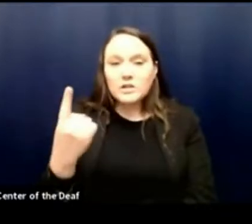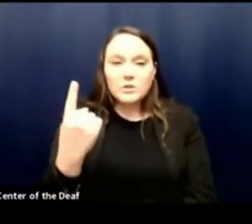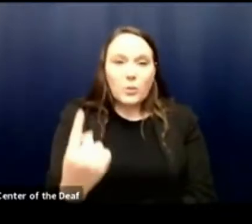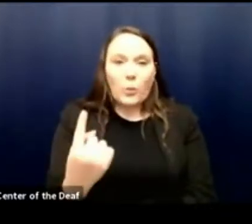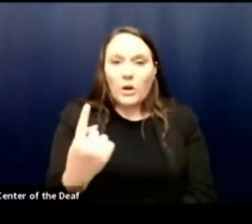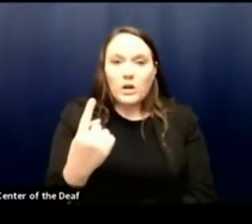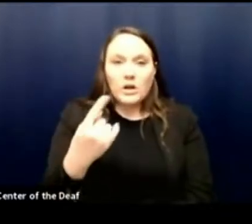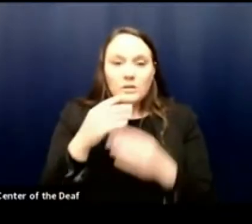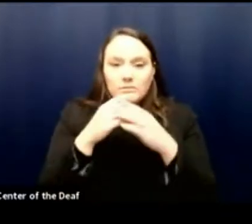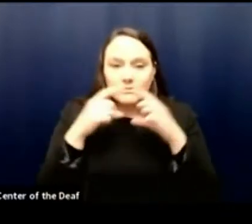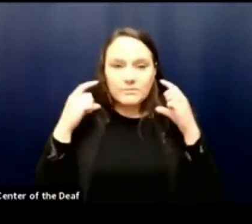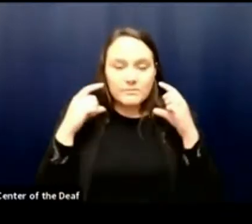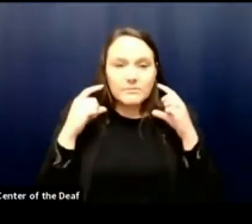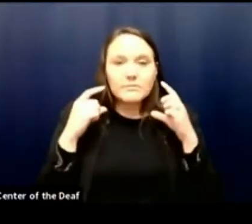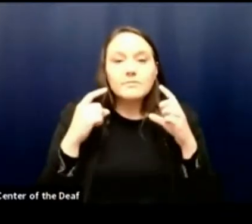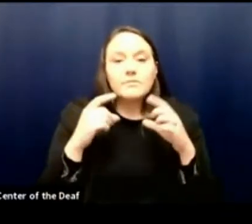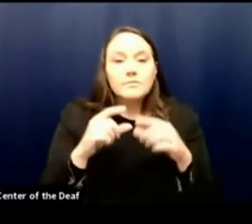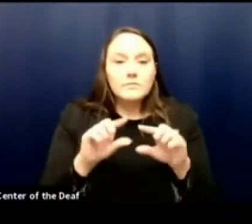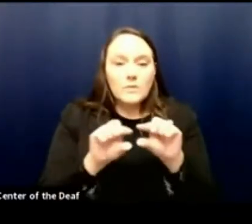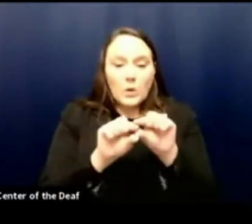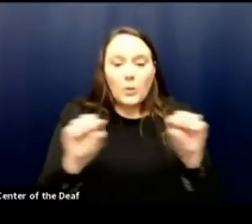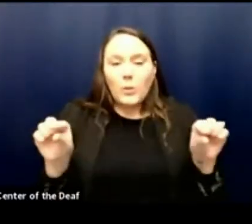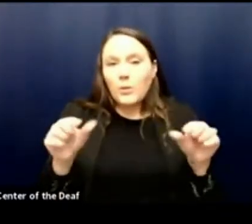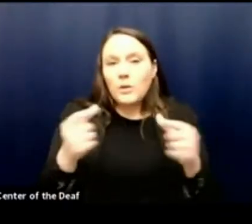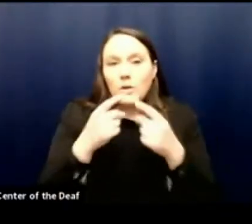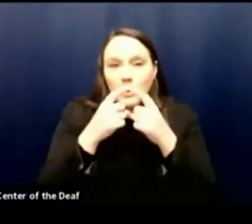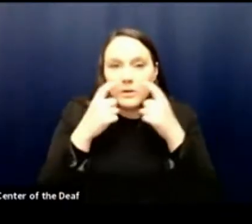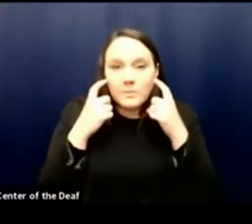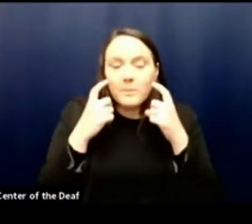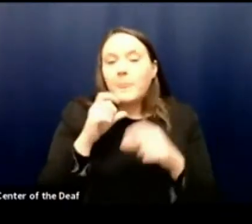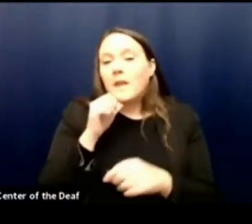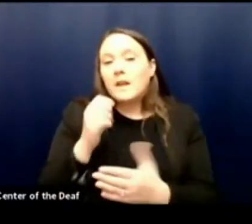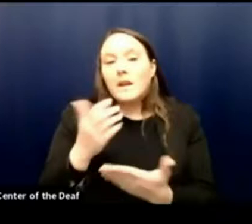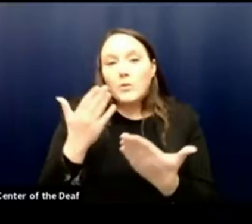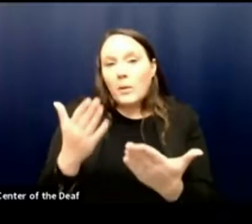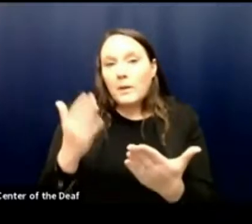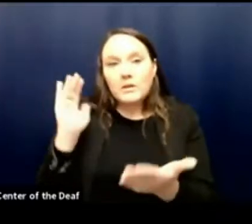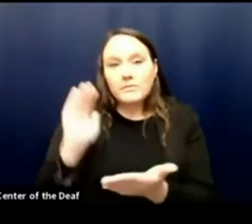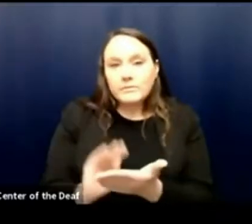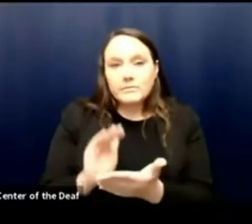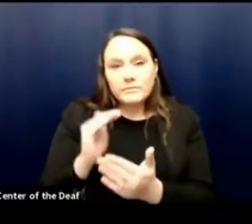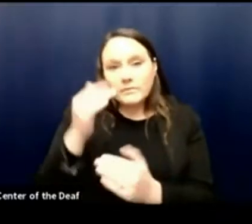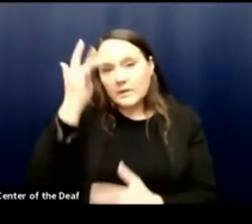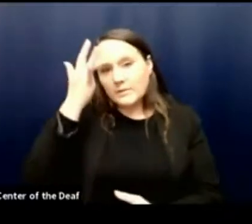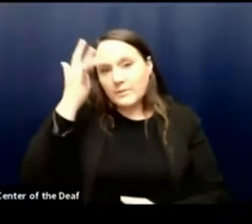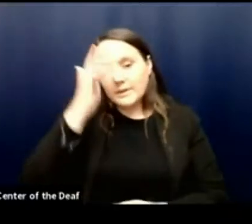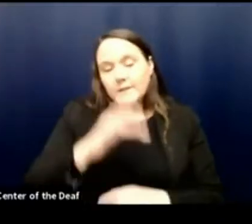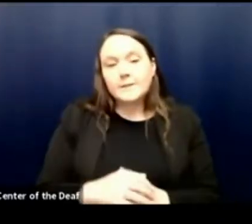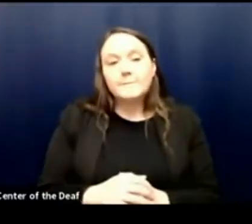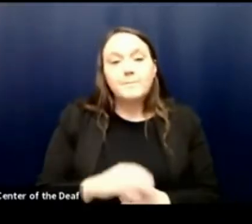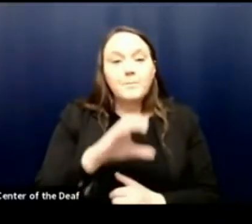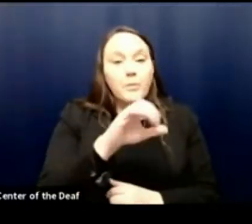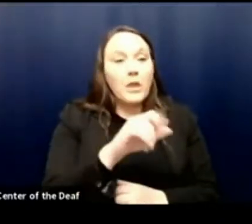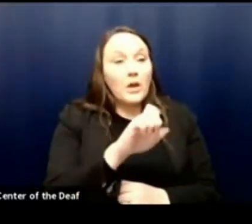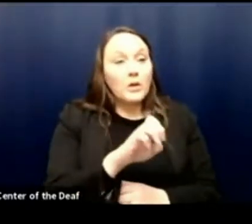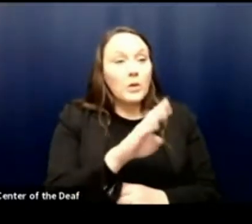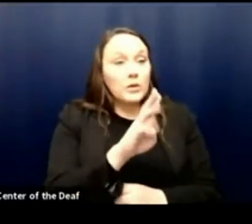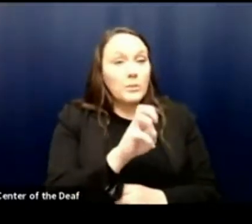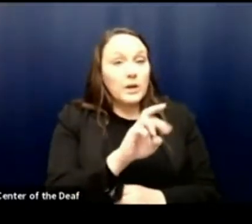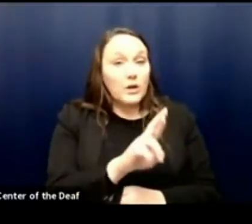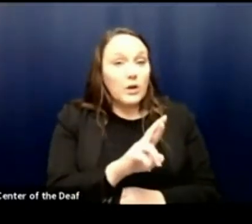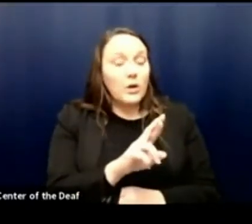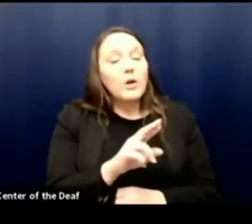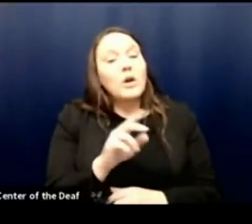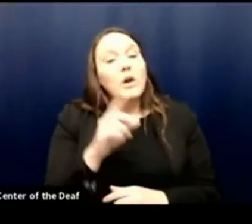masks. Those are not recommended for use in reducing disease. From Cole with WBIR, do you think the